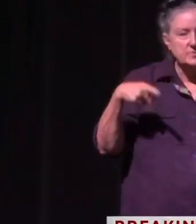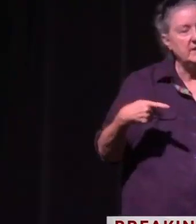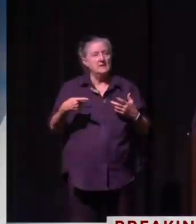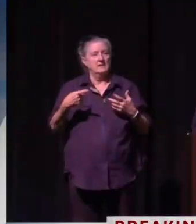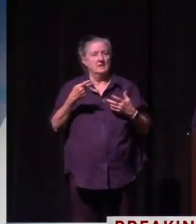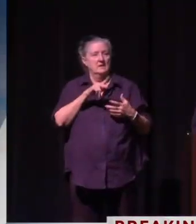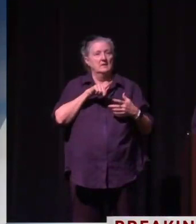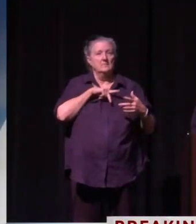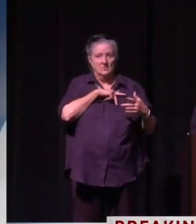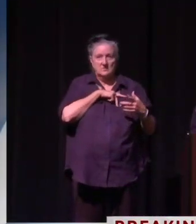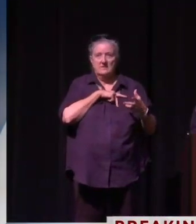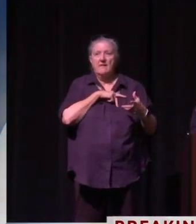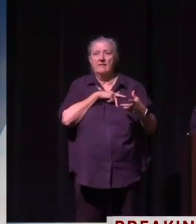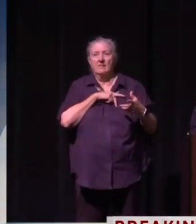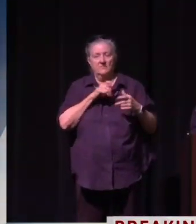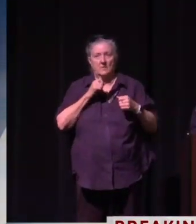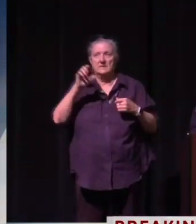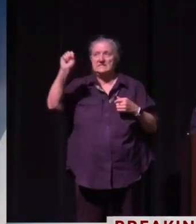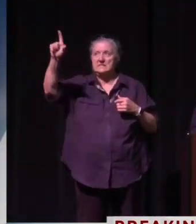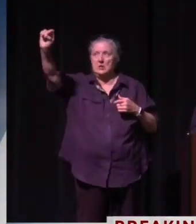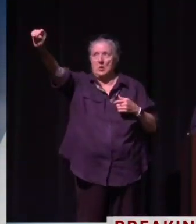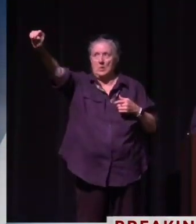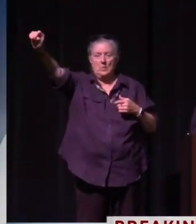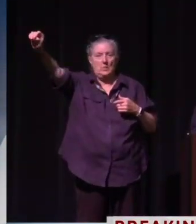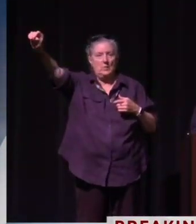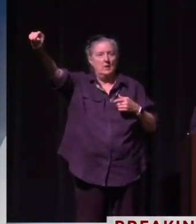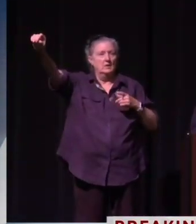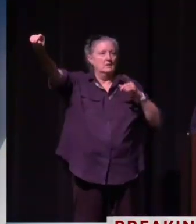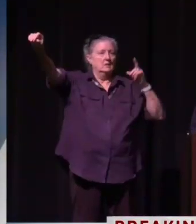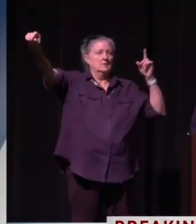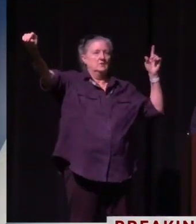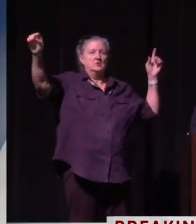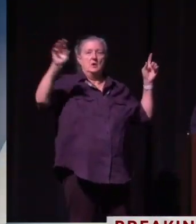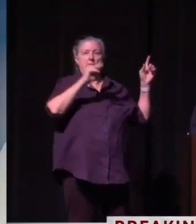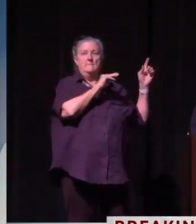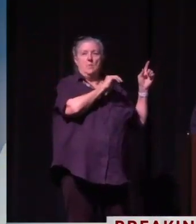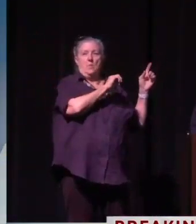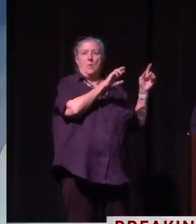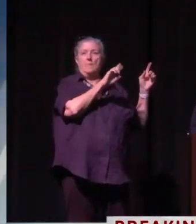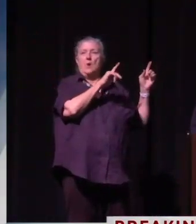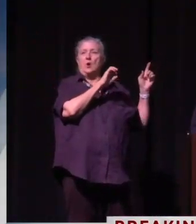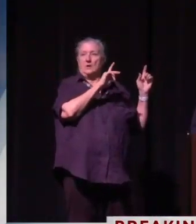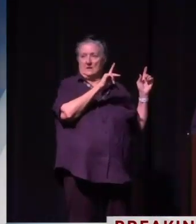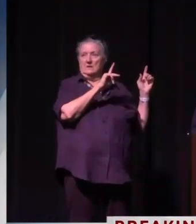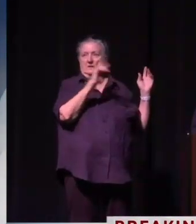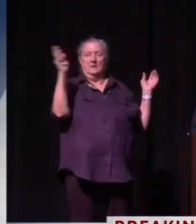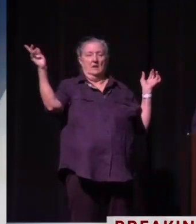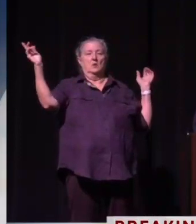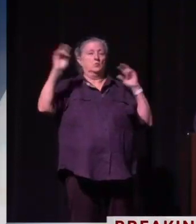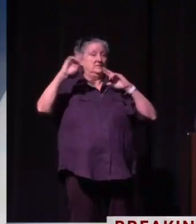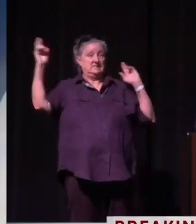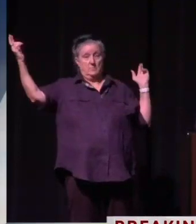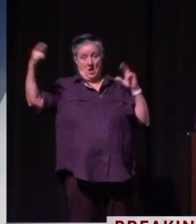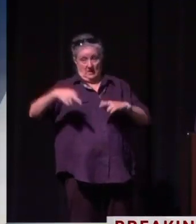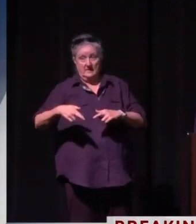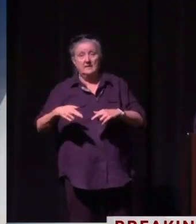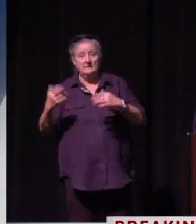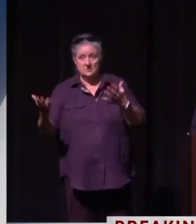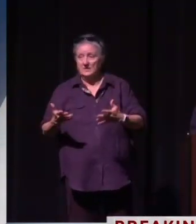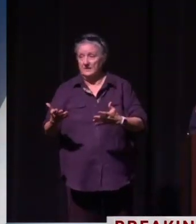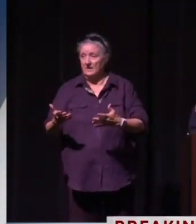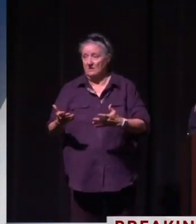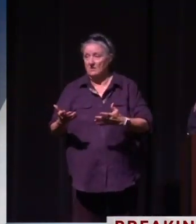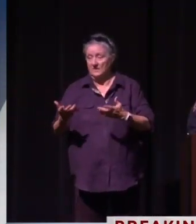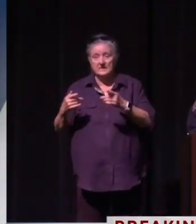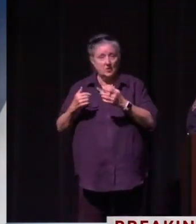personnel from San Luis Obispo all the way down to Moore Park responding to this incident that are assisting